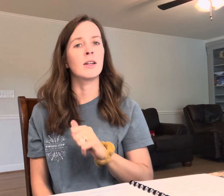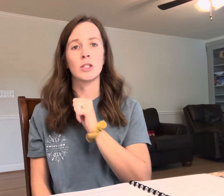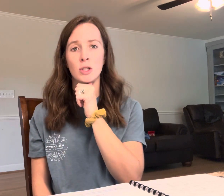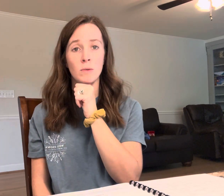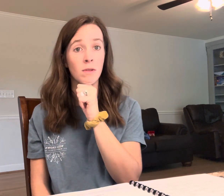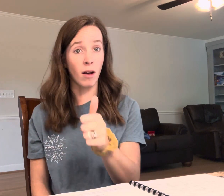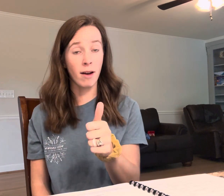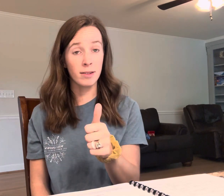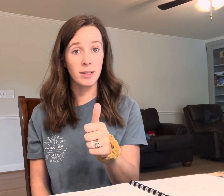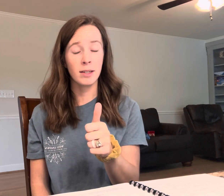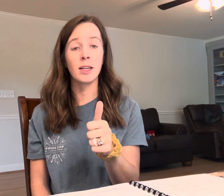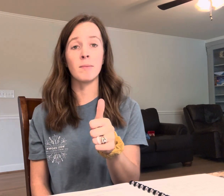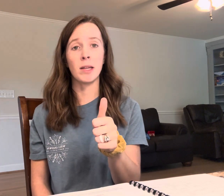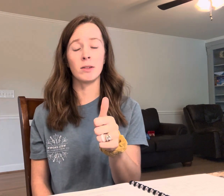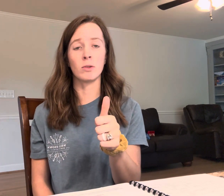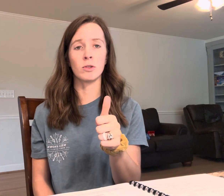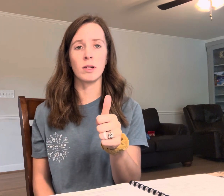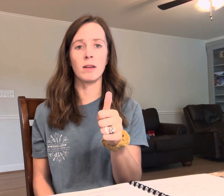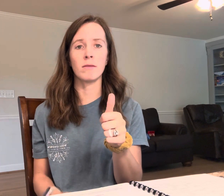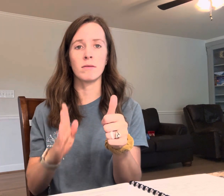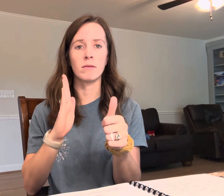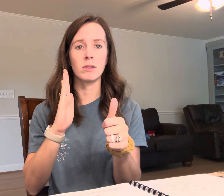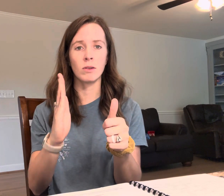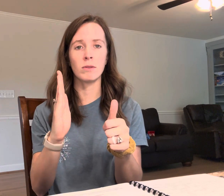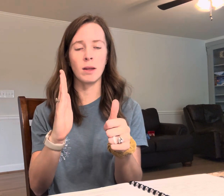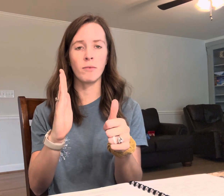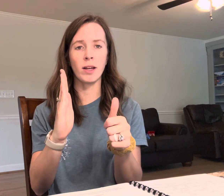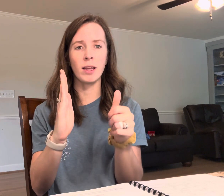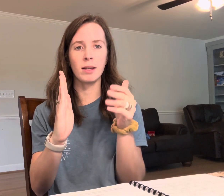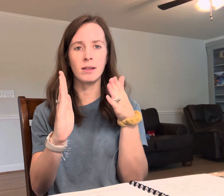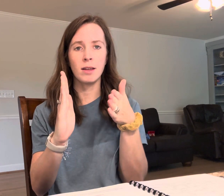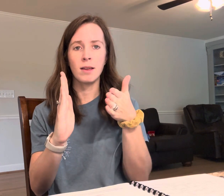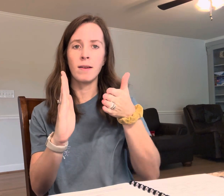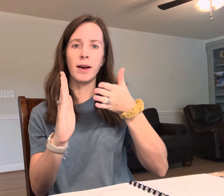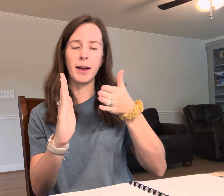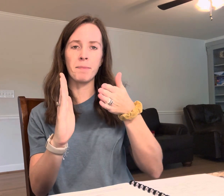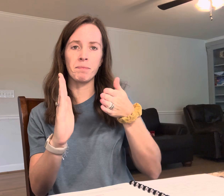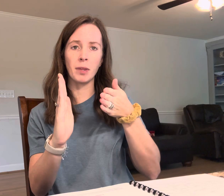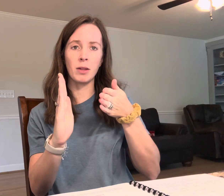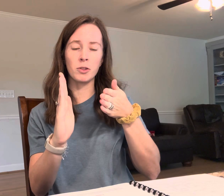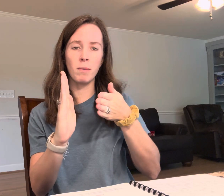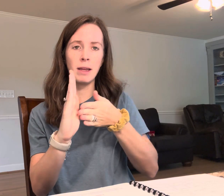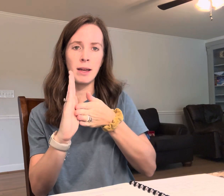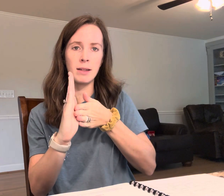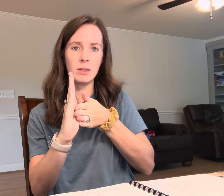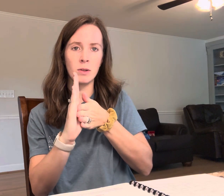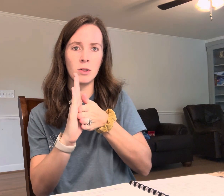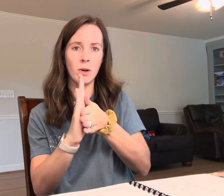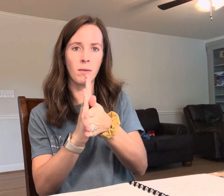Do not commit adultery. So same flat hand. Your dominant hand is going to come